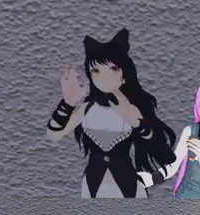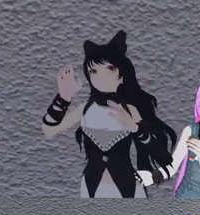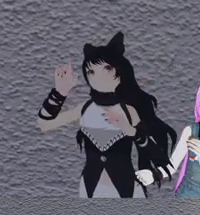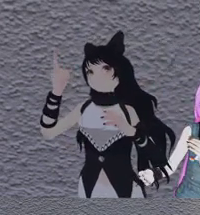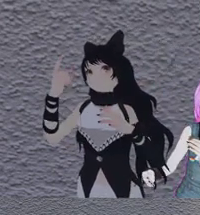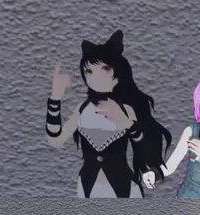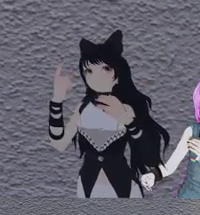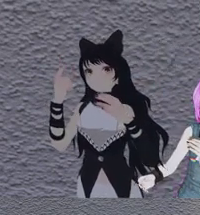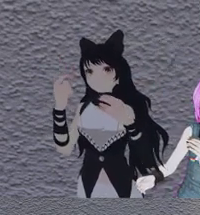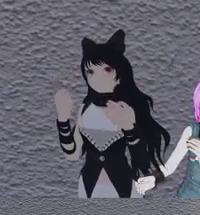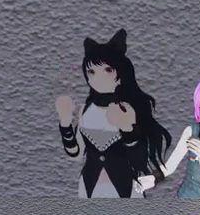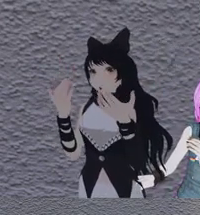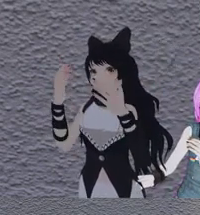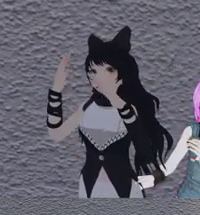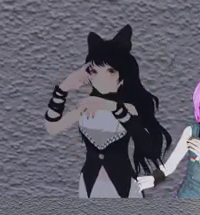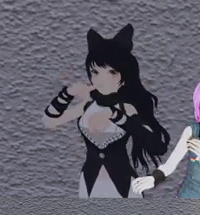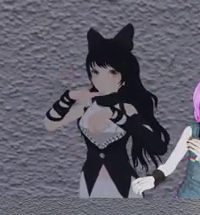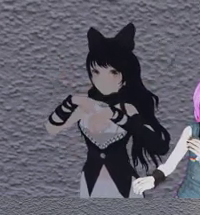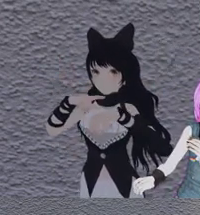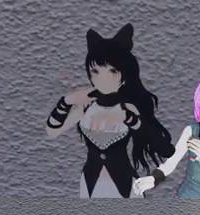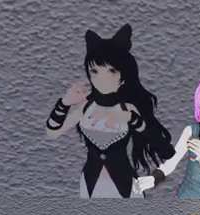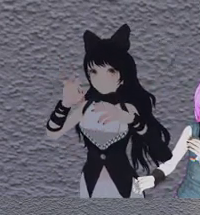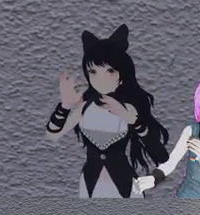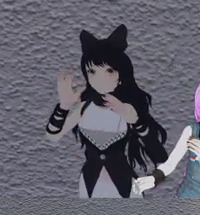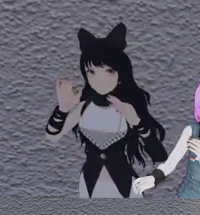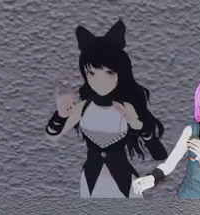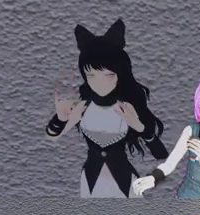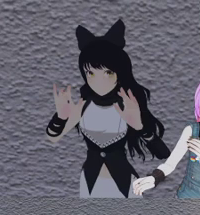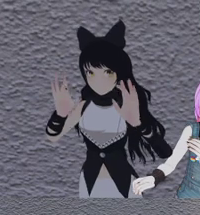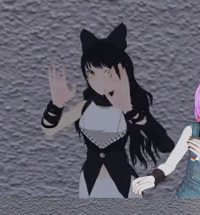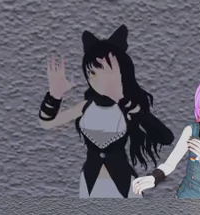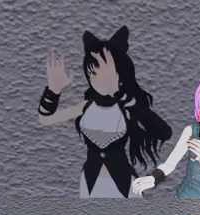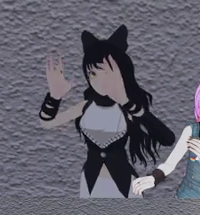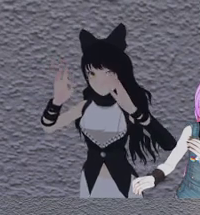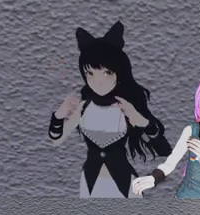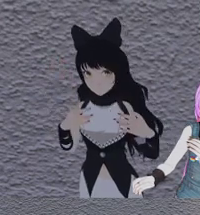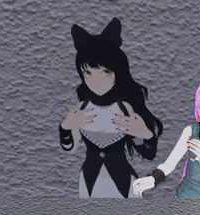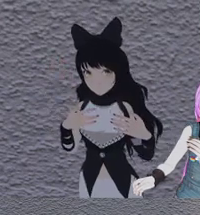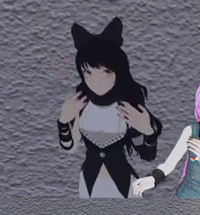Not one time, that means what's up. You're gonna do it multiple times.